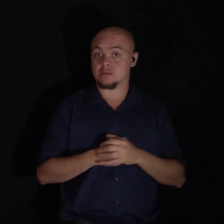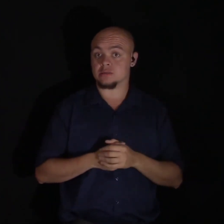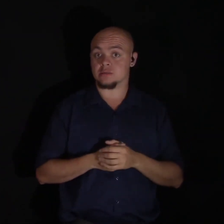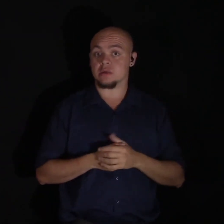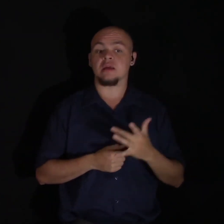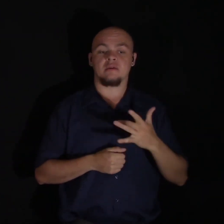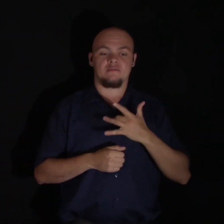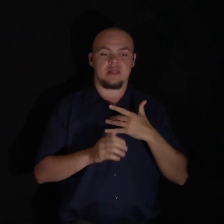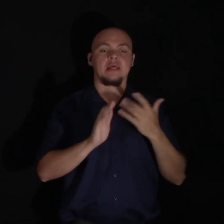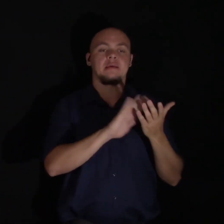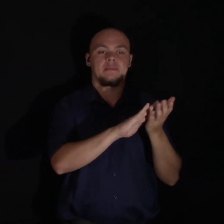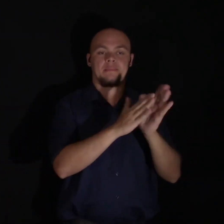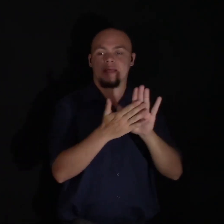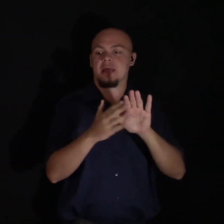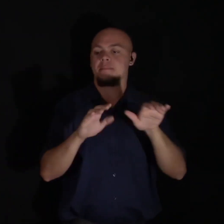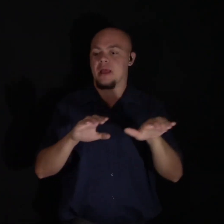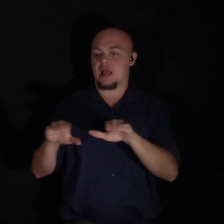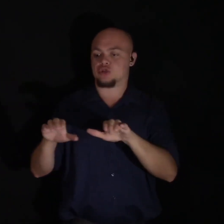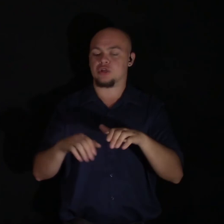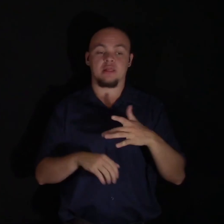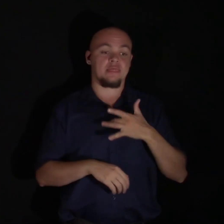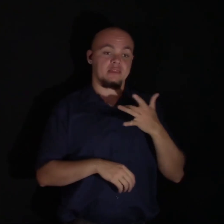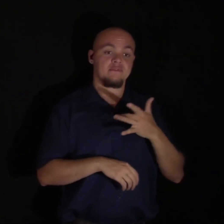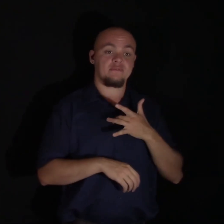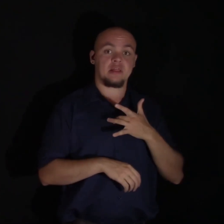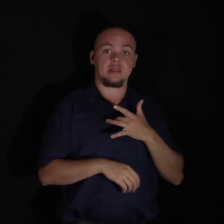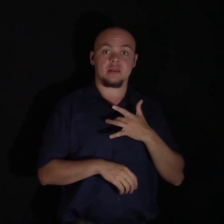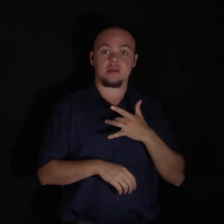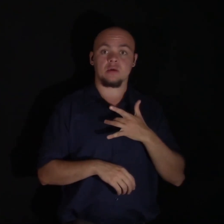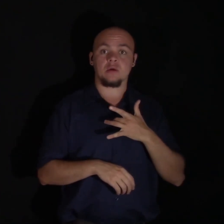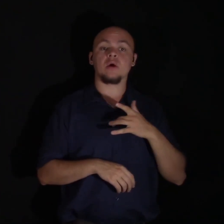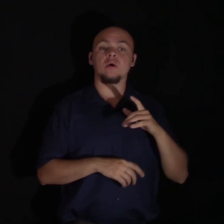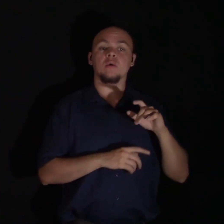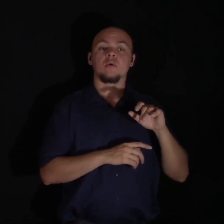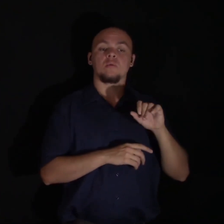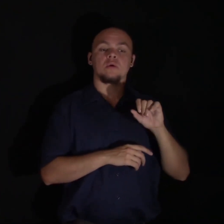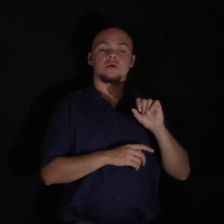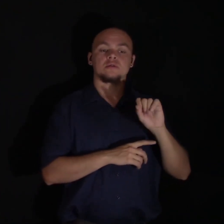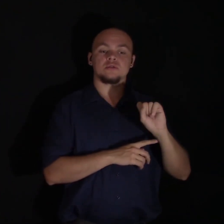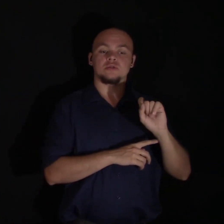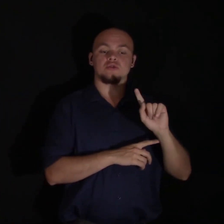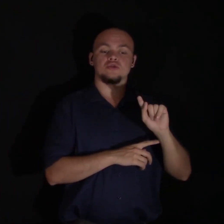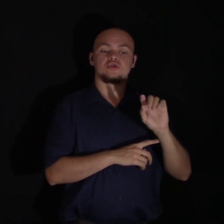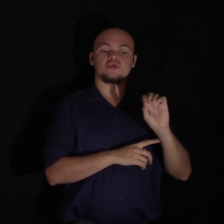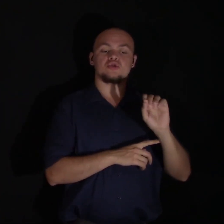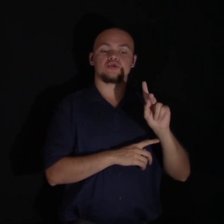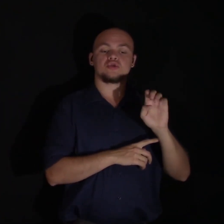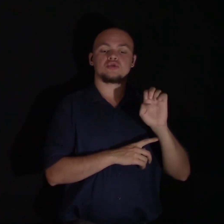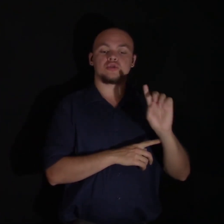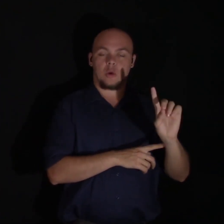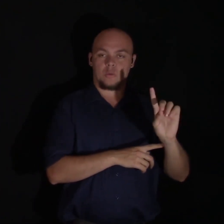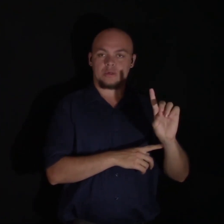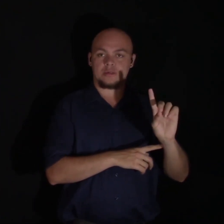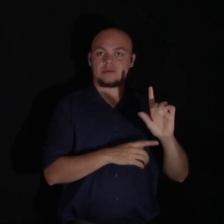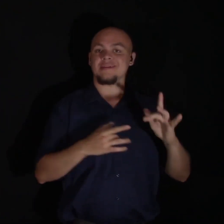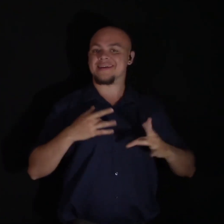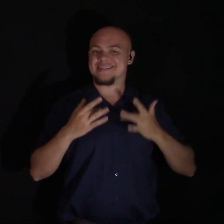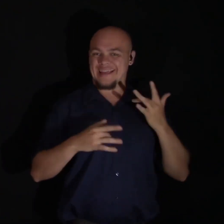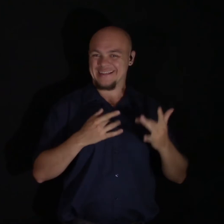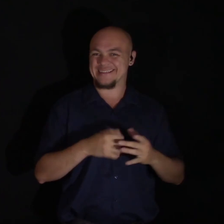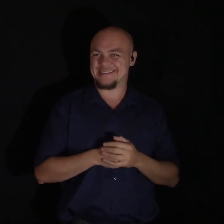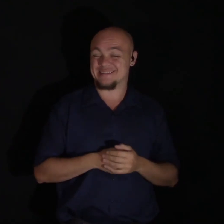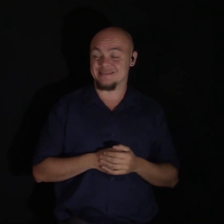into action. That feeling was stoke. Hang with me here. I was stoked.